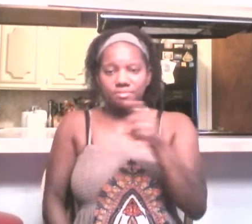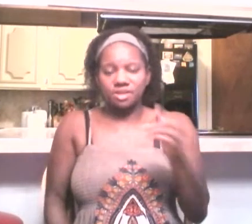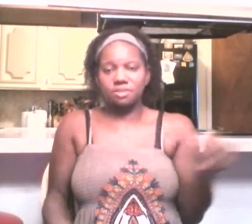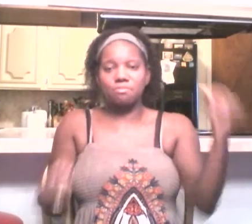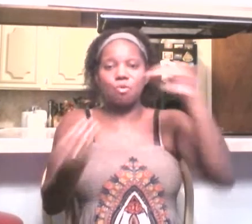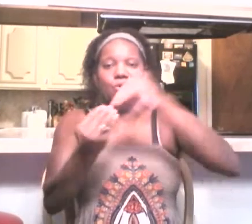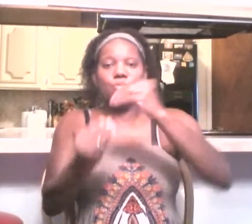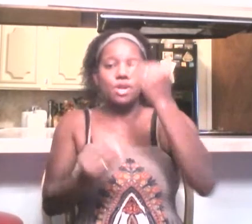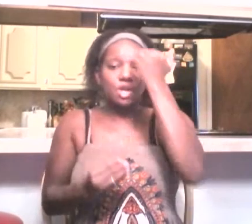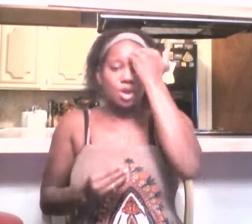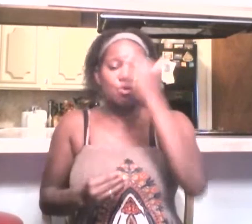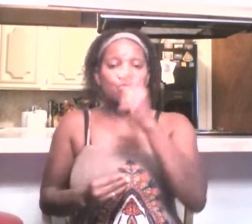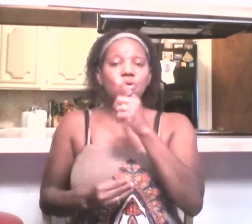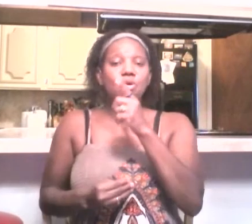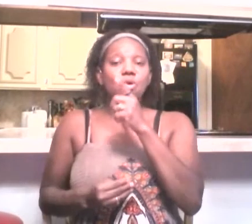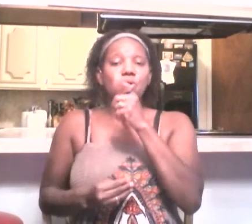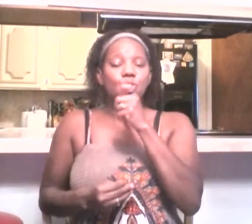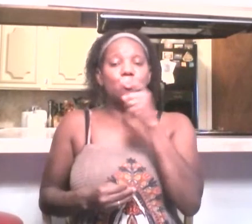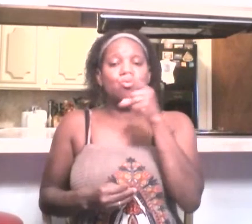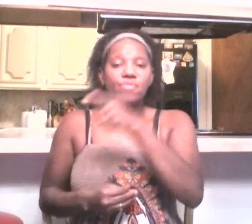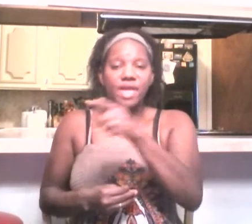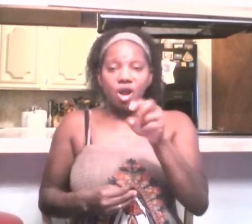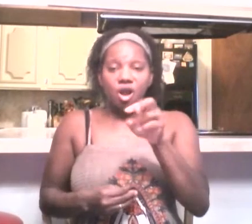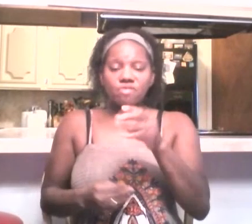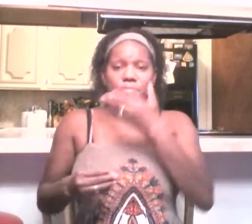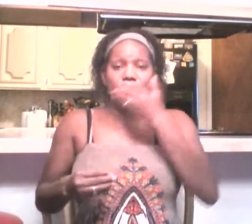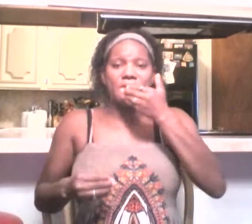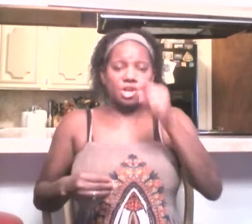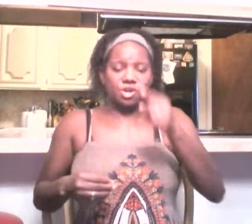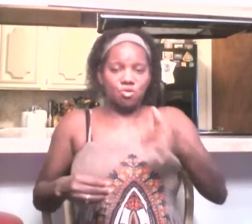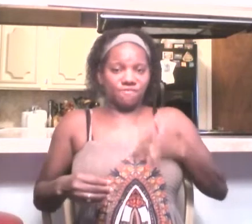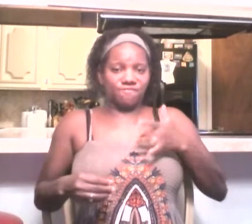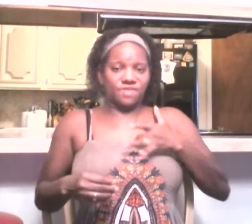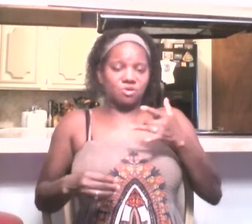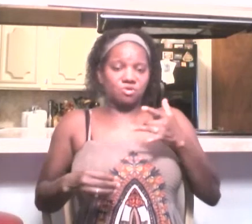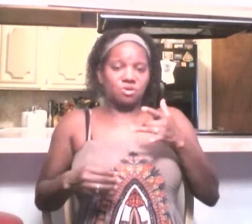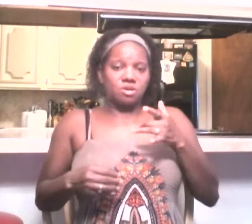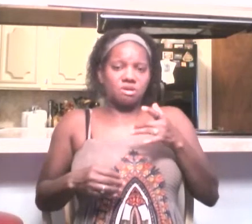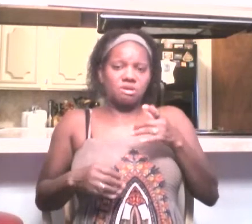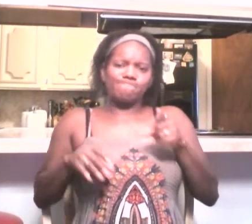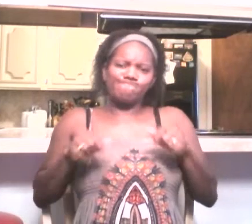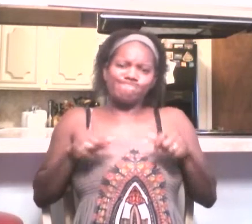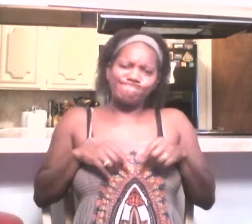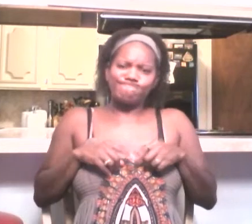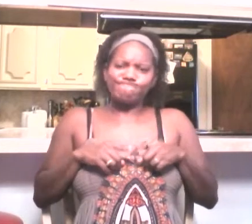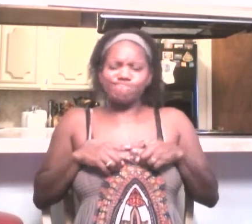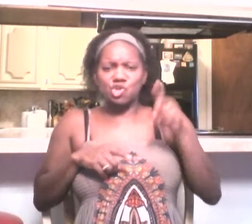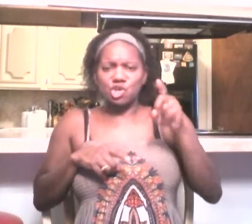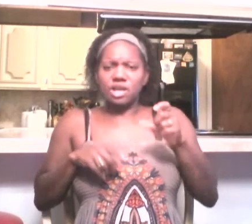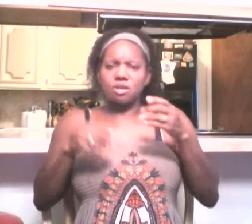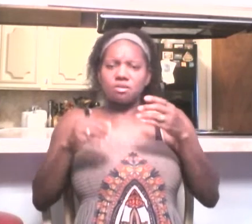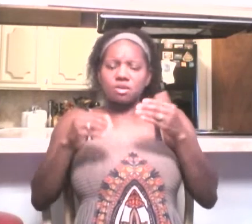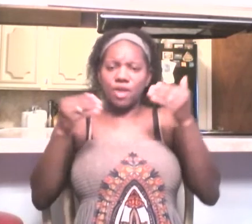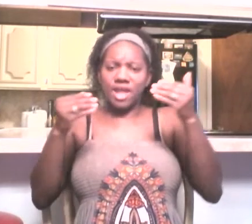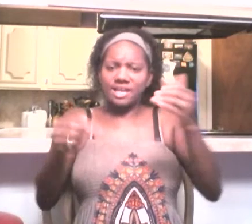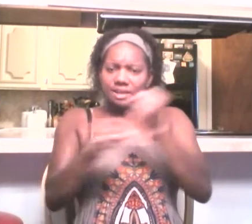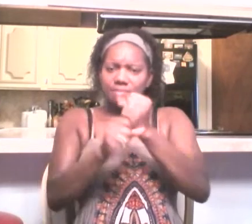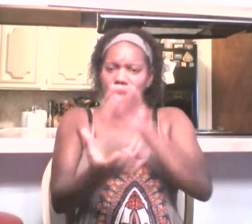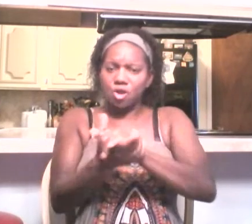Because the more we know who they are, the better you're going to feel. Should I go ahead and get married